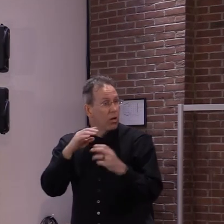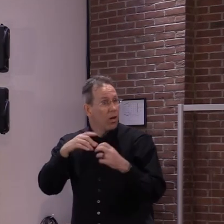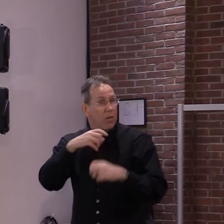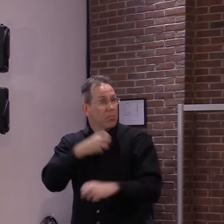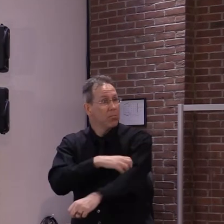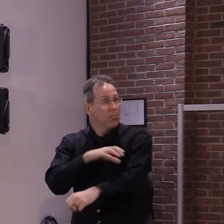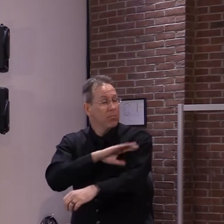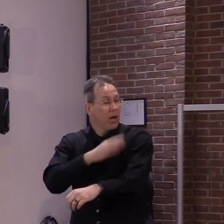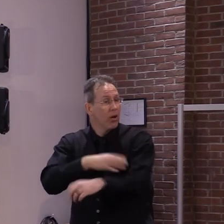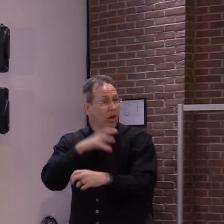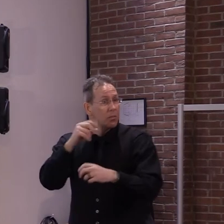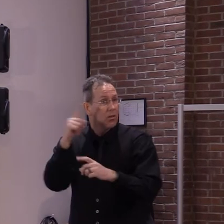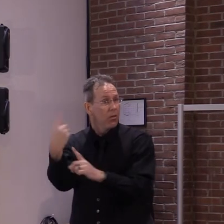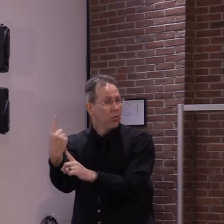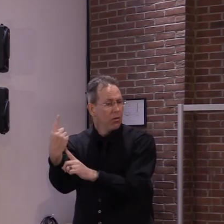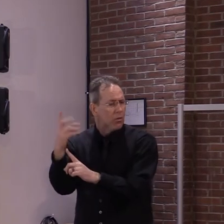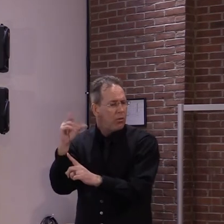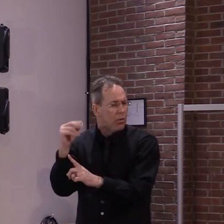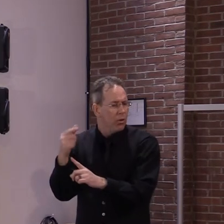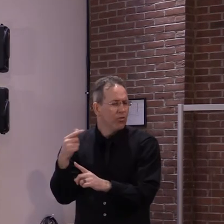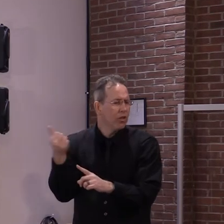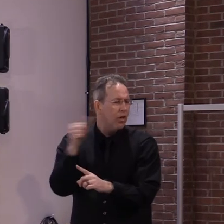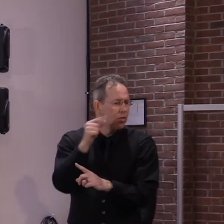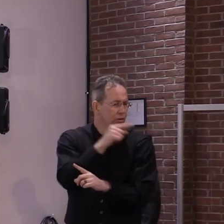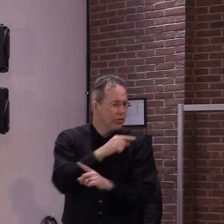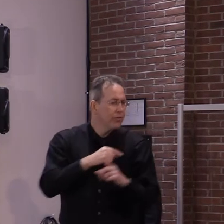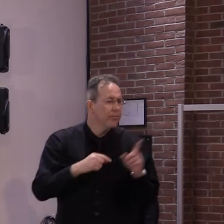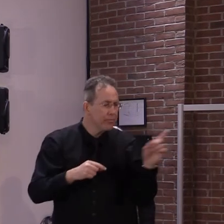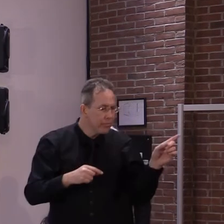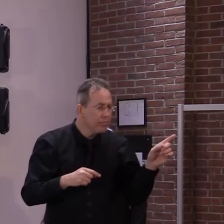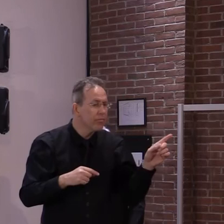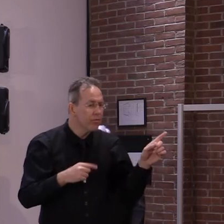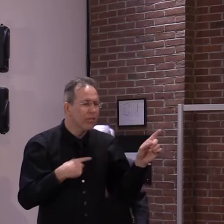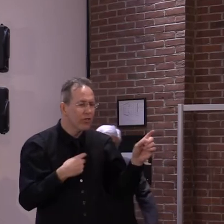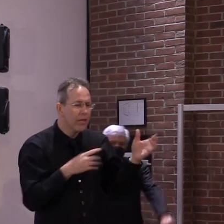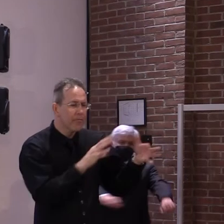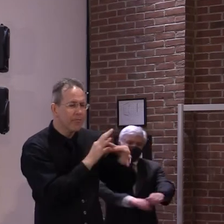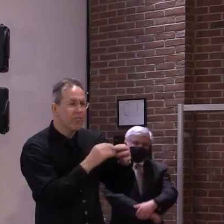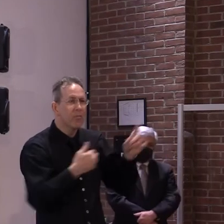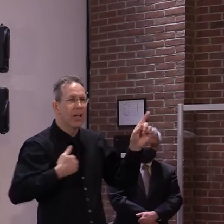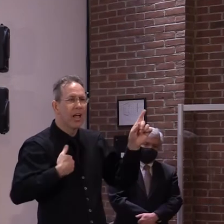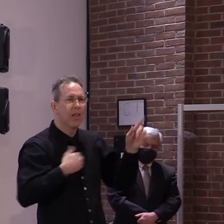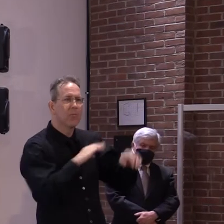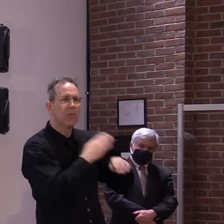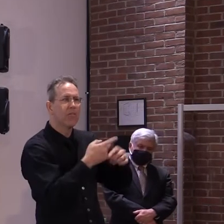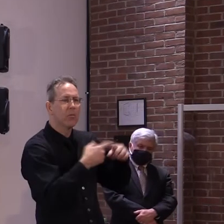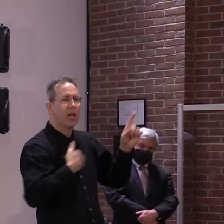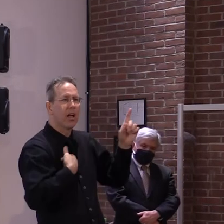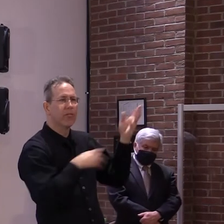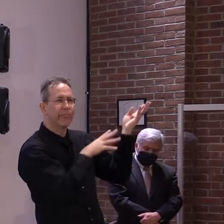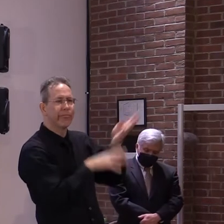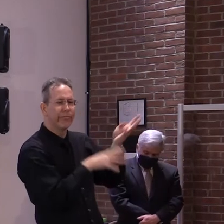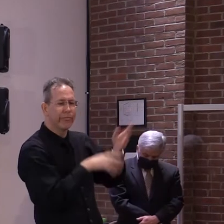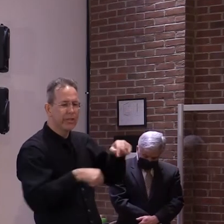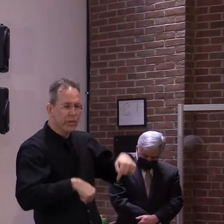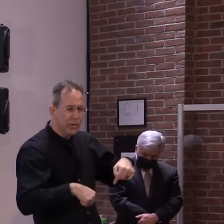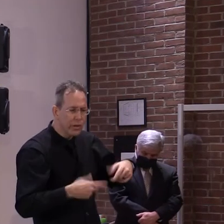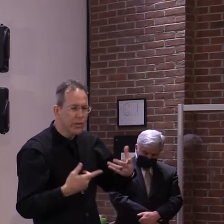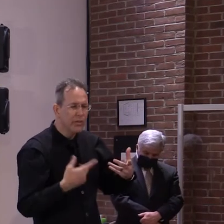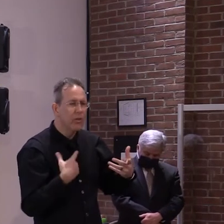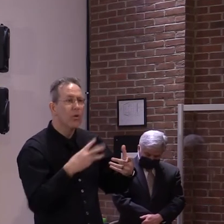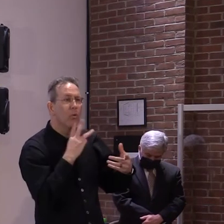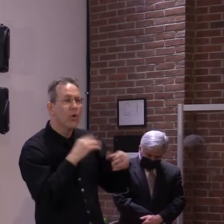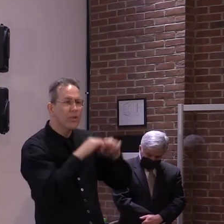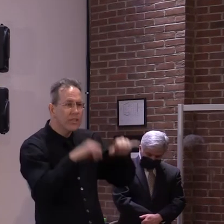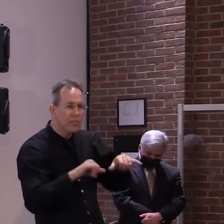to hydro which i think is a good thing but but we need to balance that out and we need to to utilize more